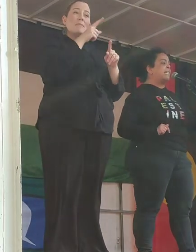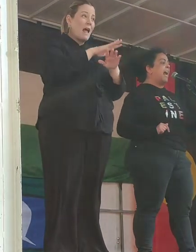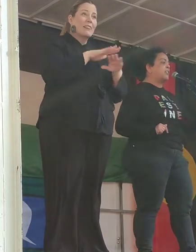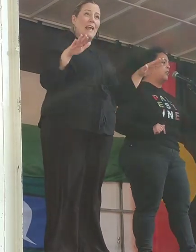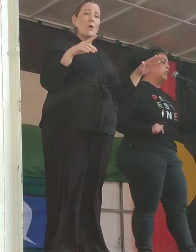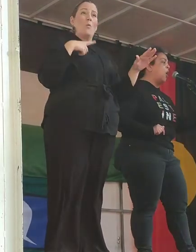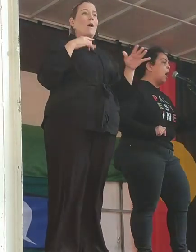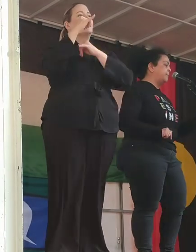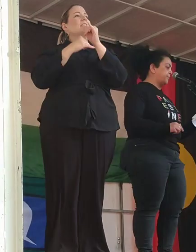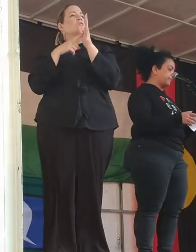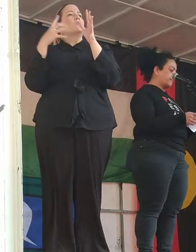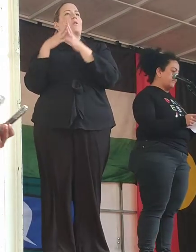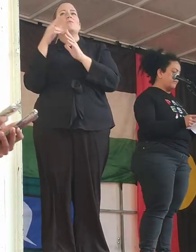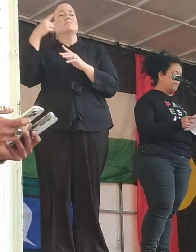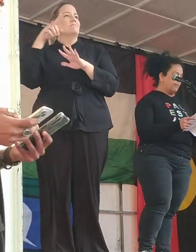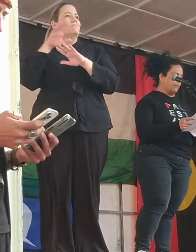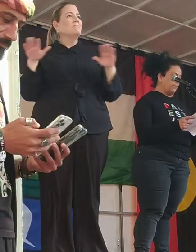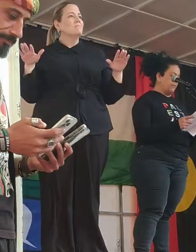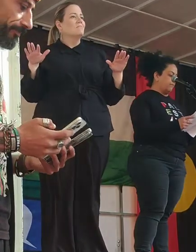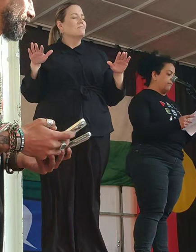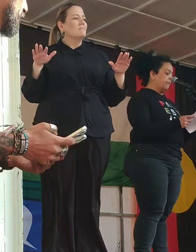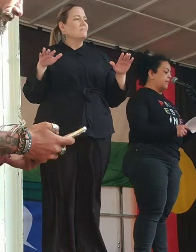under international law.